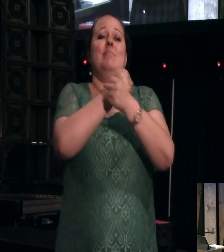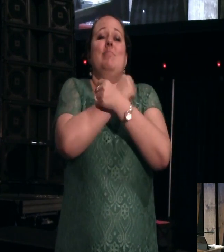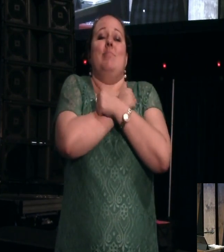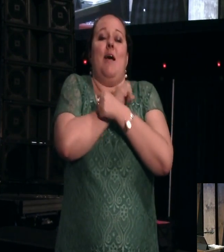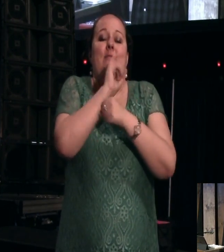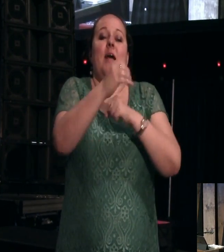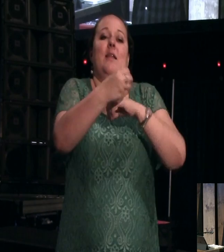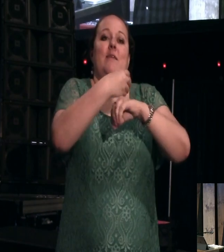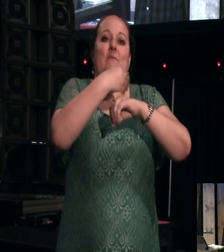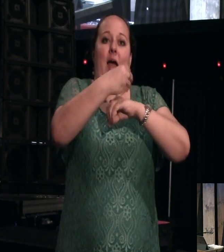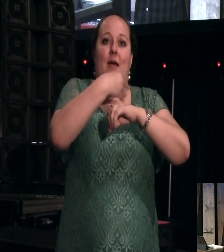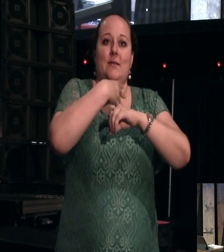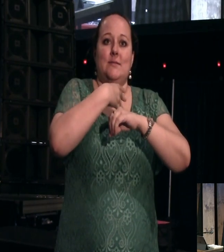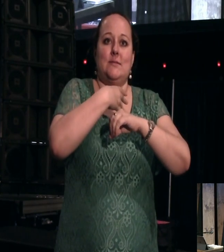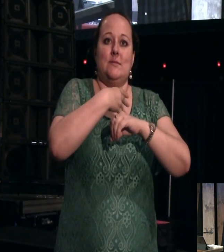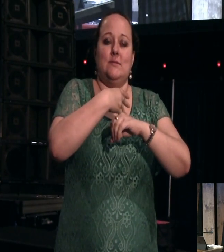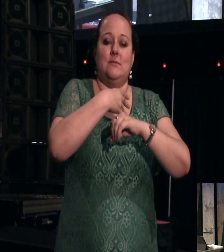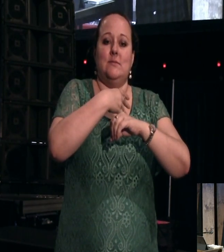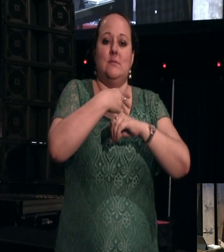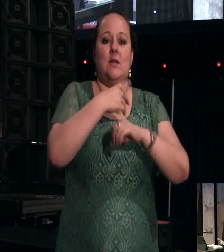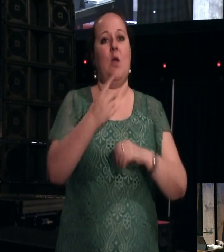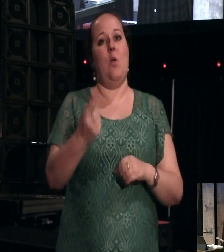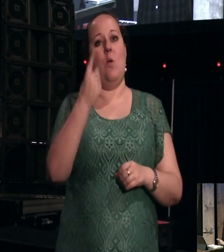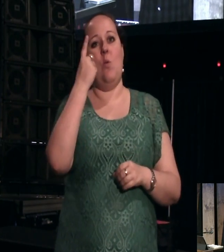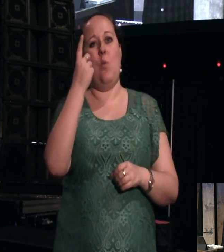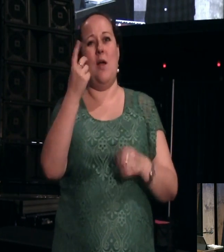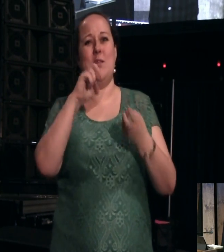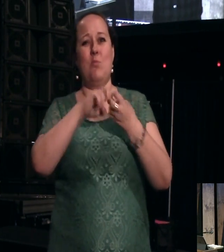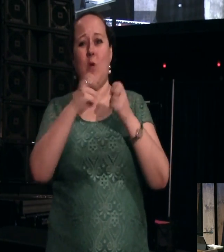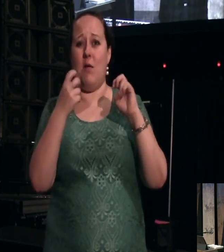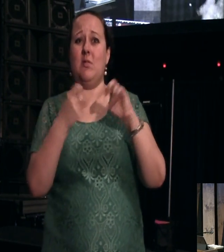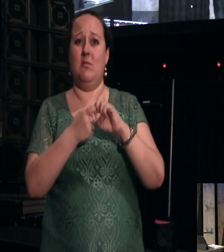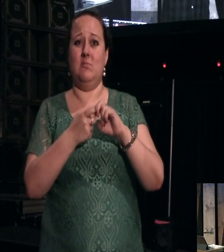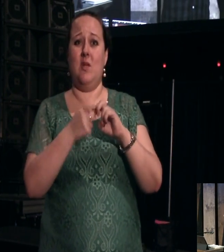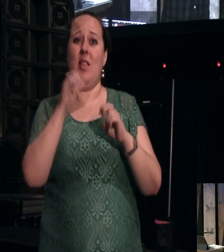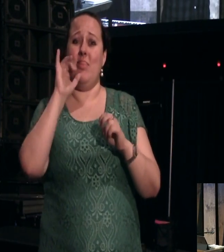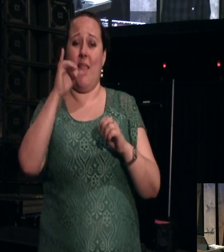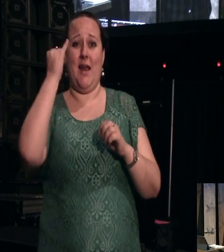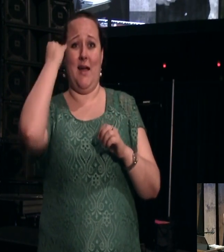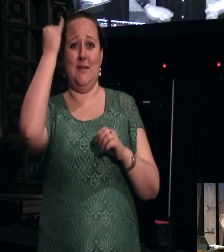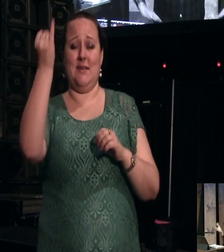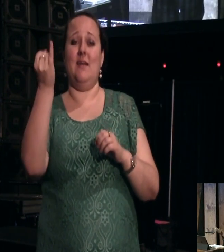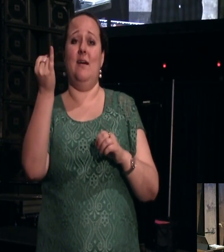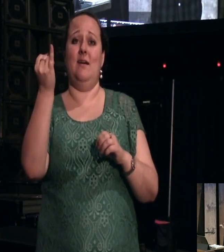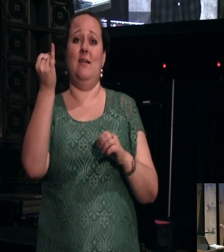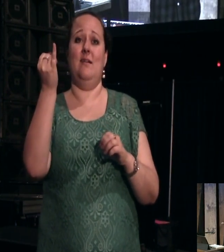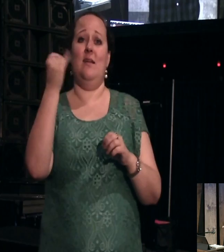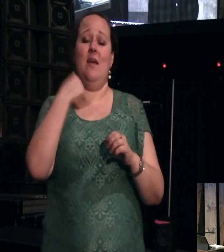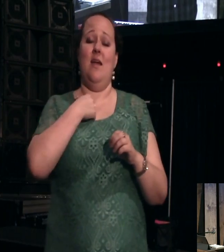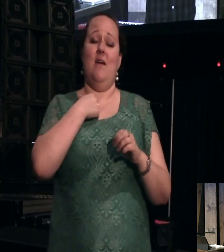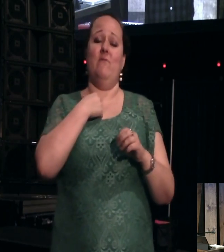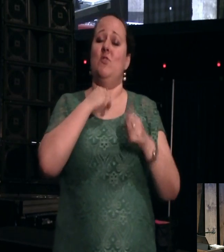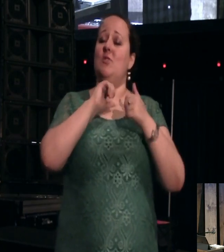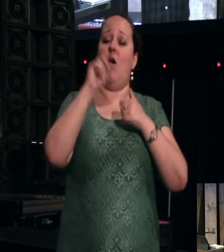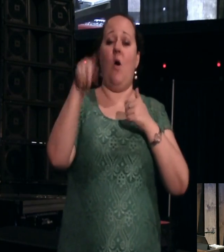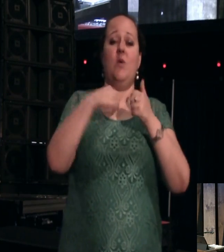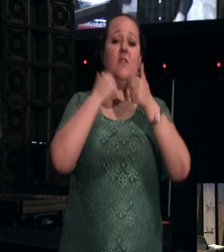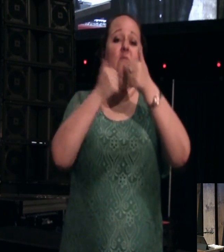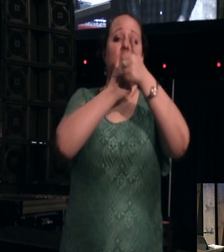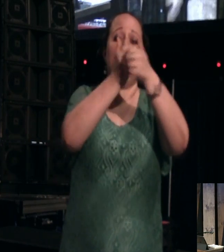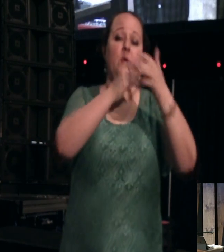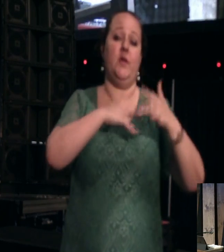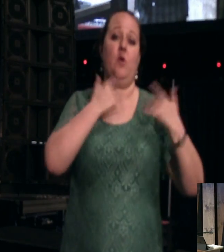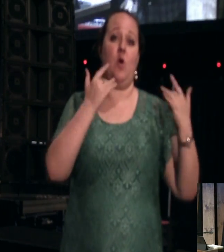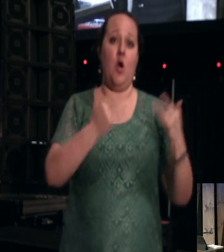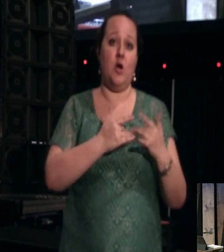follow your heart. We love this advice. There's just one small catch to this